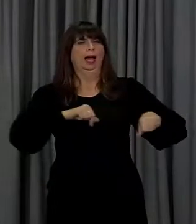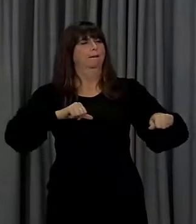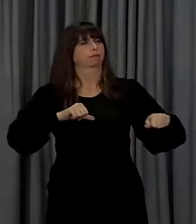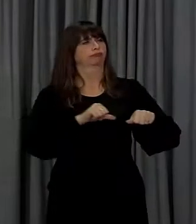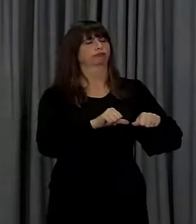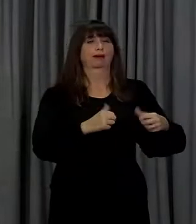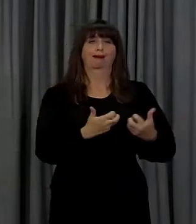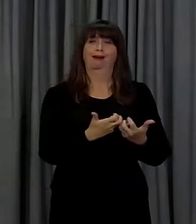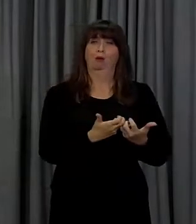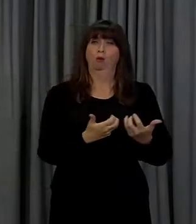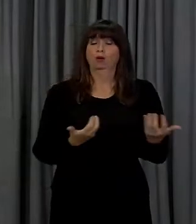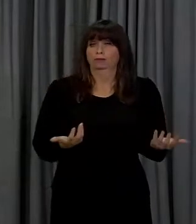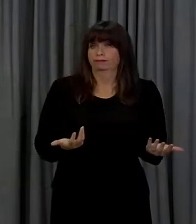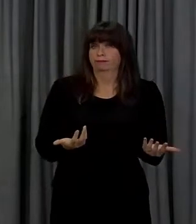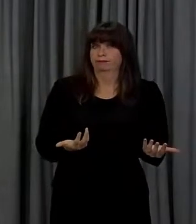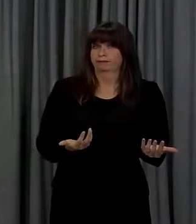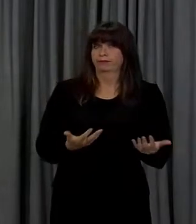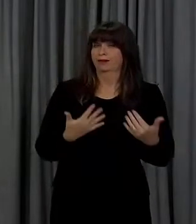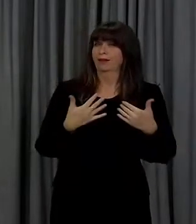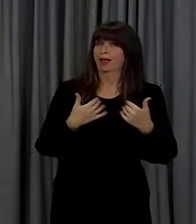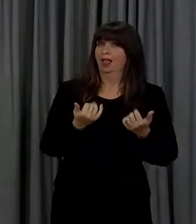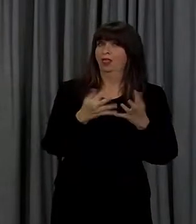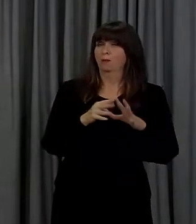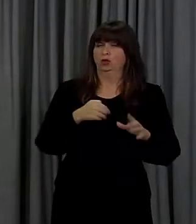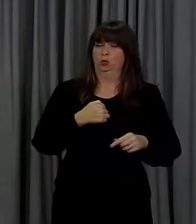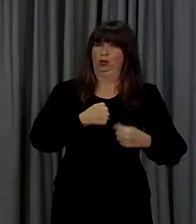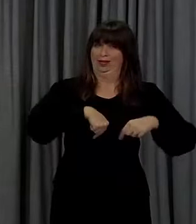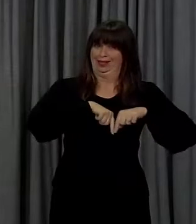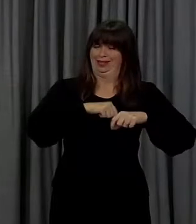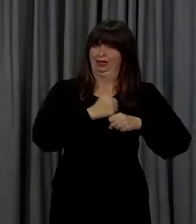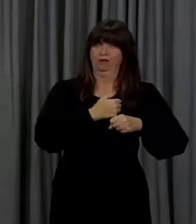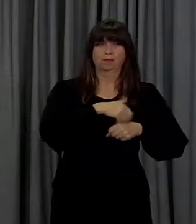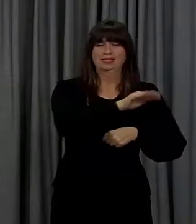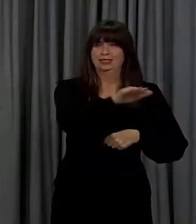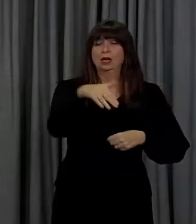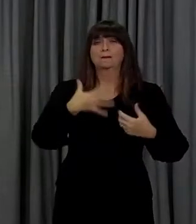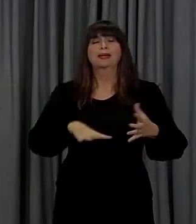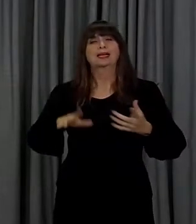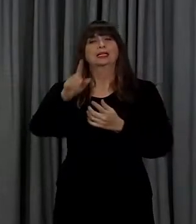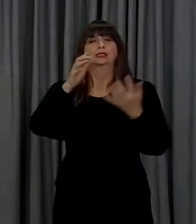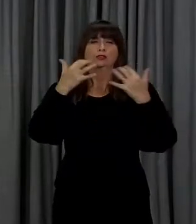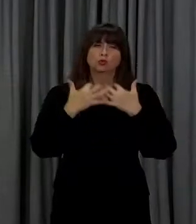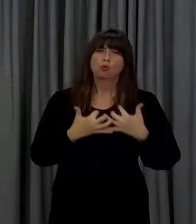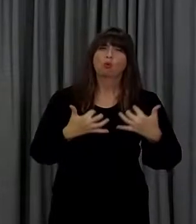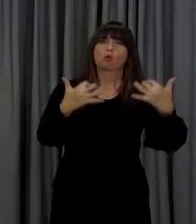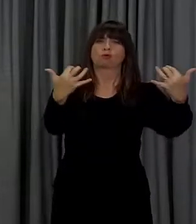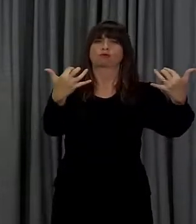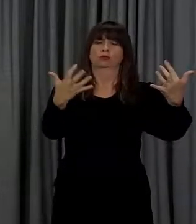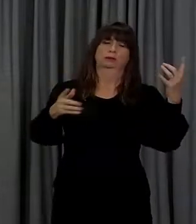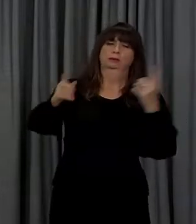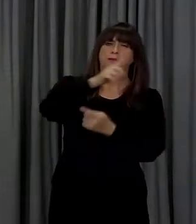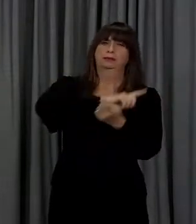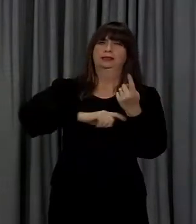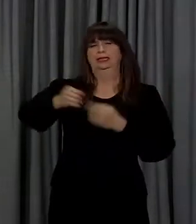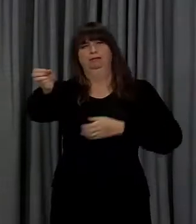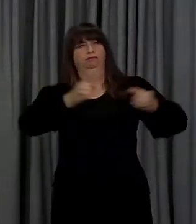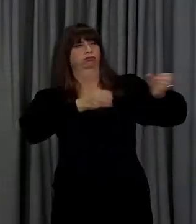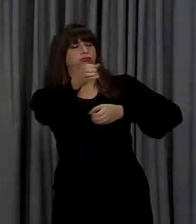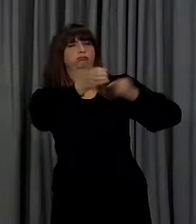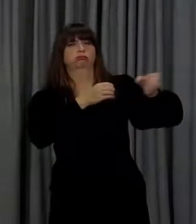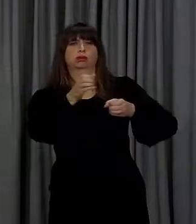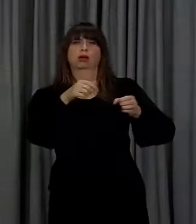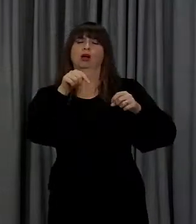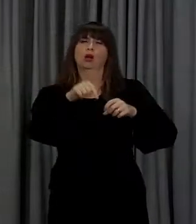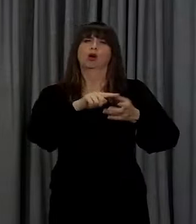actually we are putting pressure on the health boards. We have already held an orthopaedic summit, so a meeting where I pulled together all of